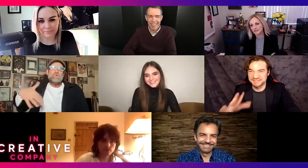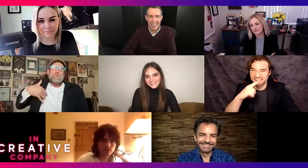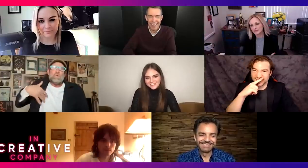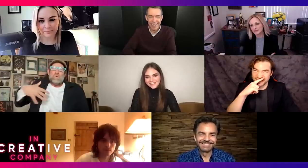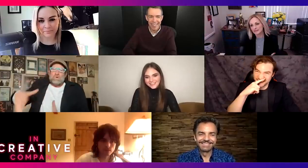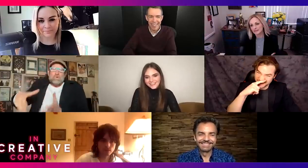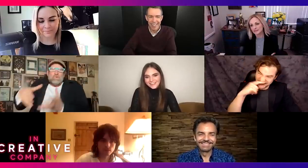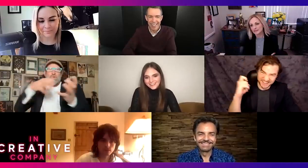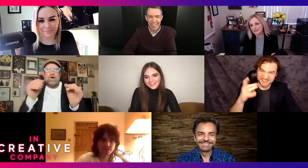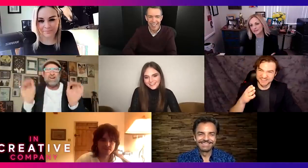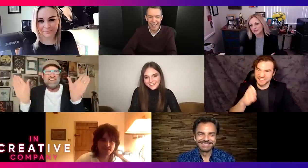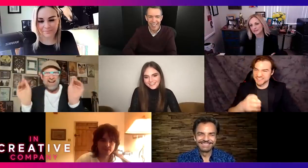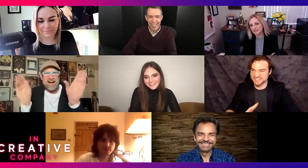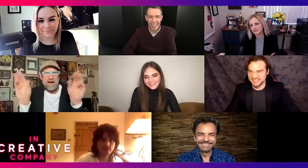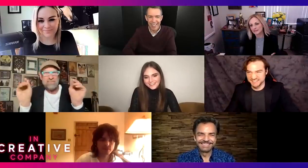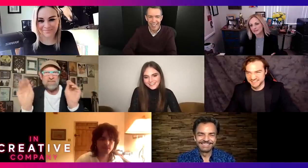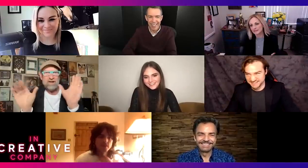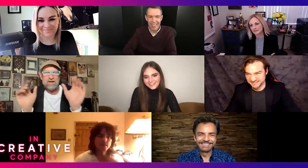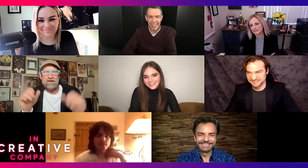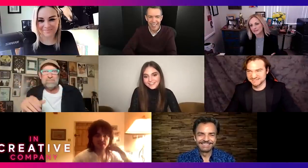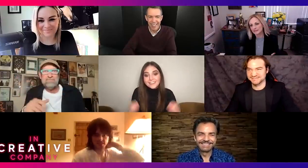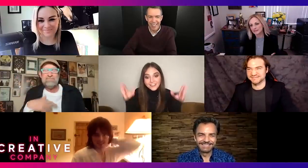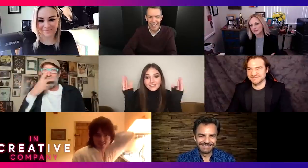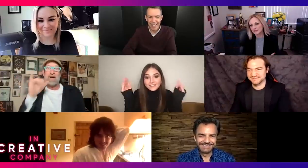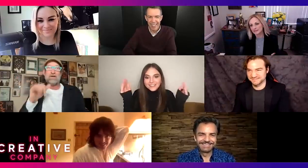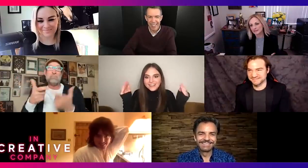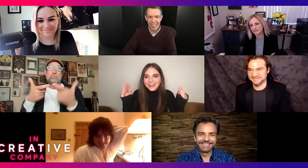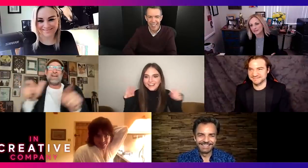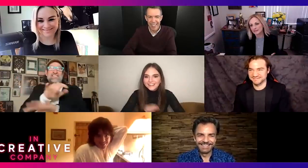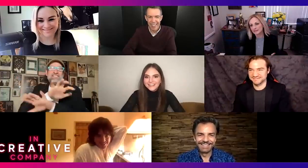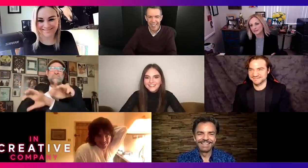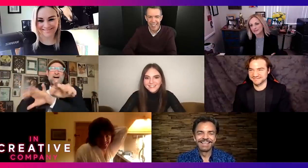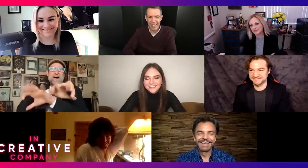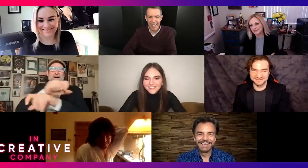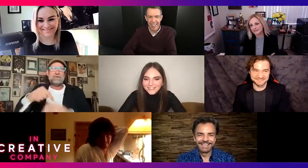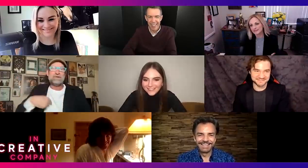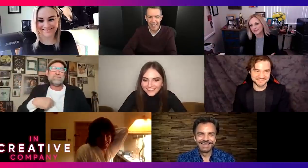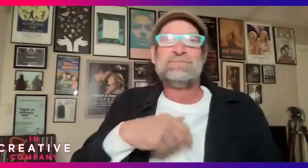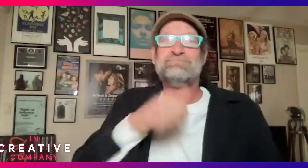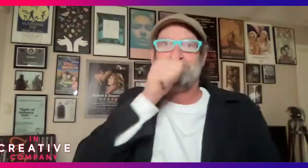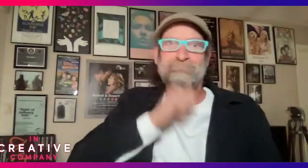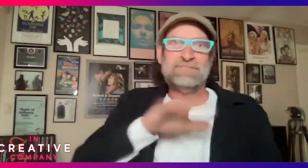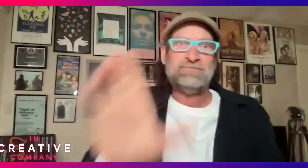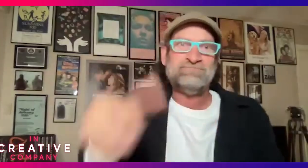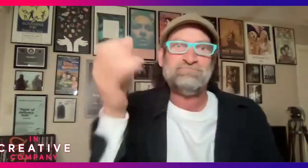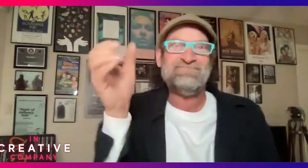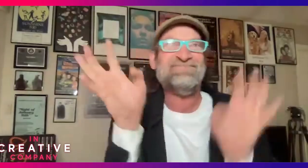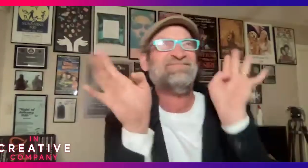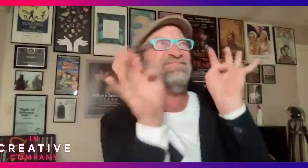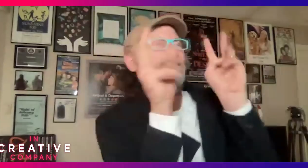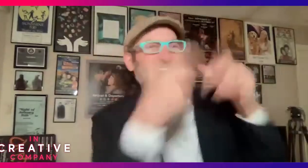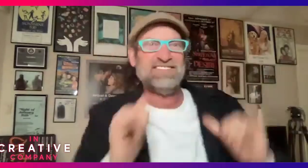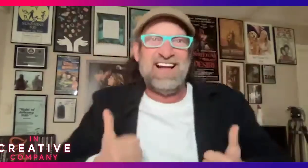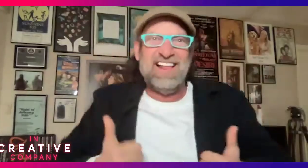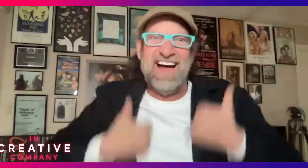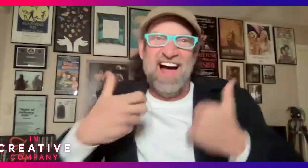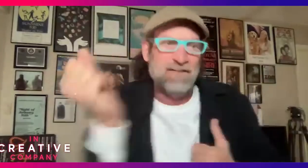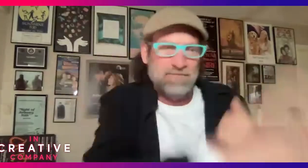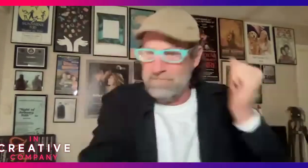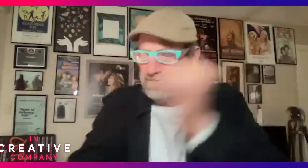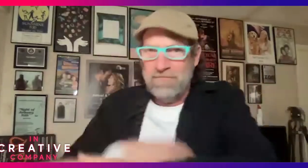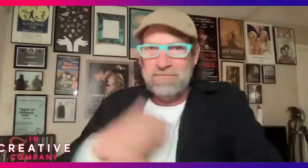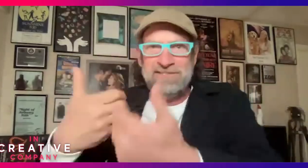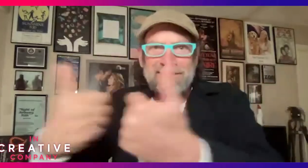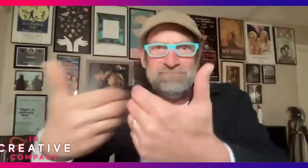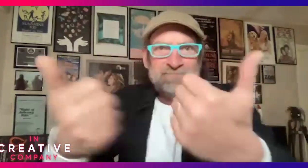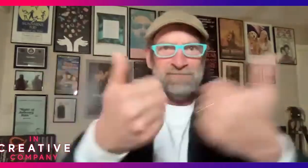fish that I had to touch, like the monkfish, for example. Oh, it was terrible. Ugly fish. Lobsters. And they look like big spiders to me. And I had to